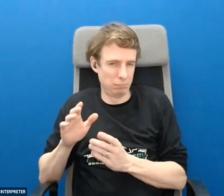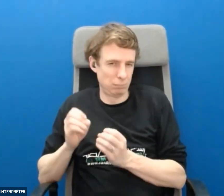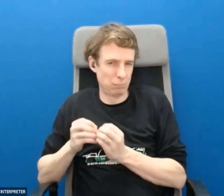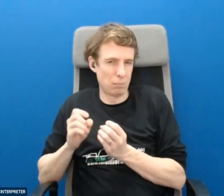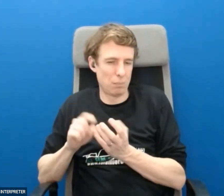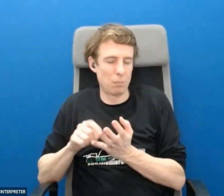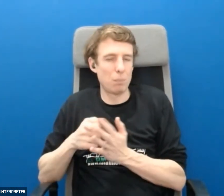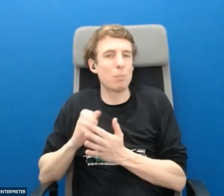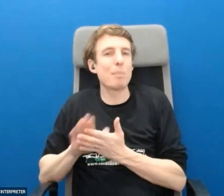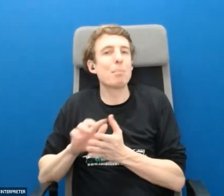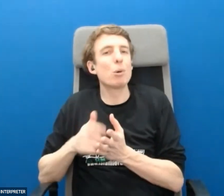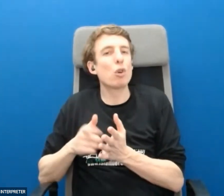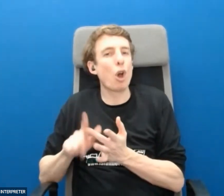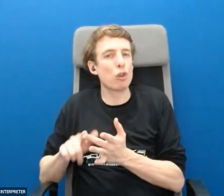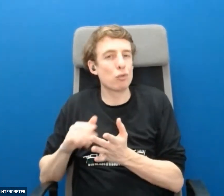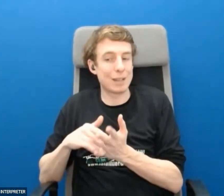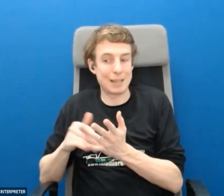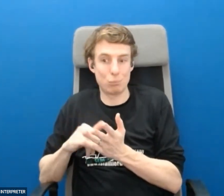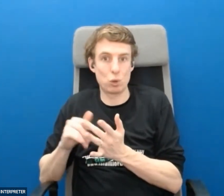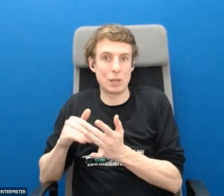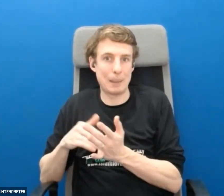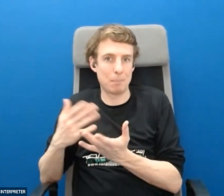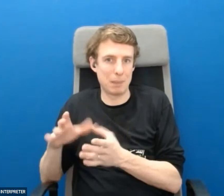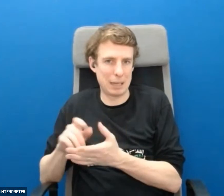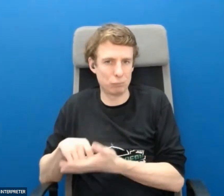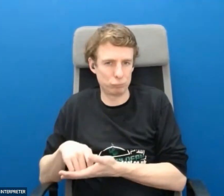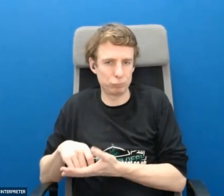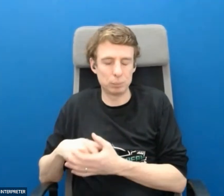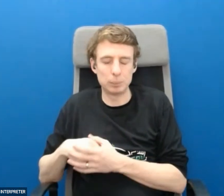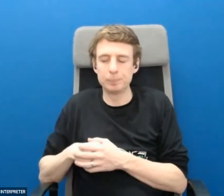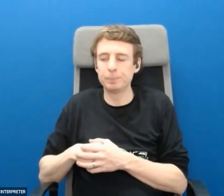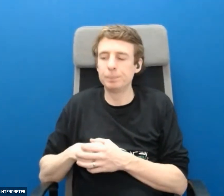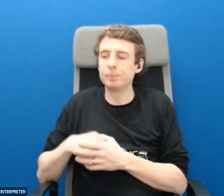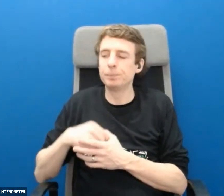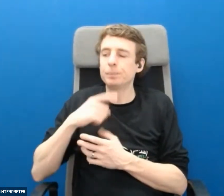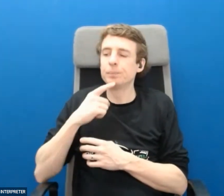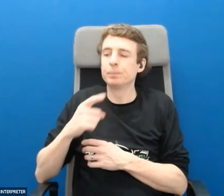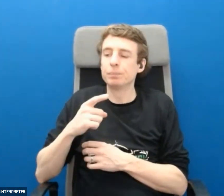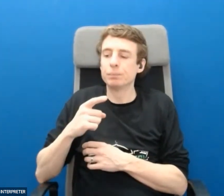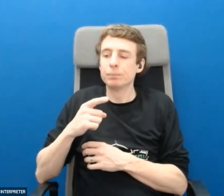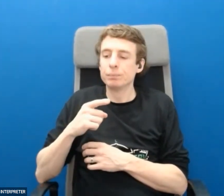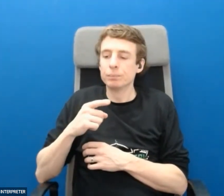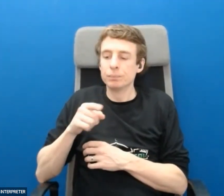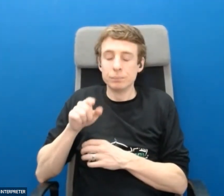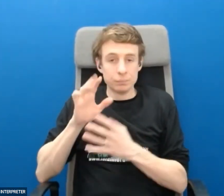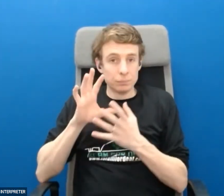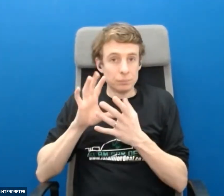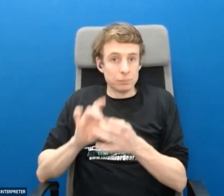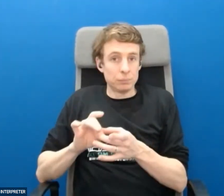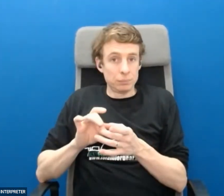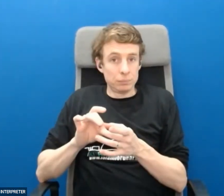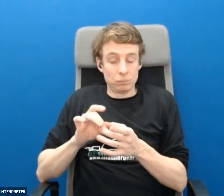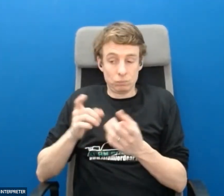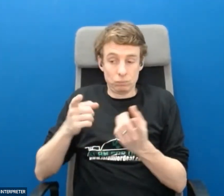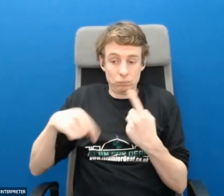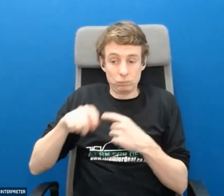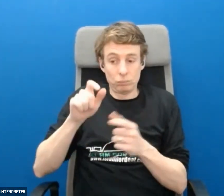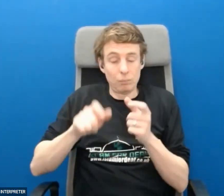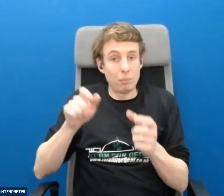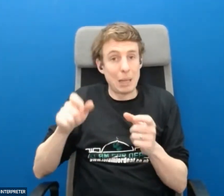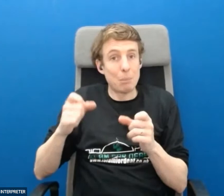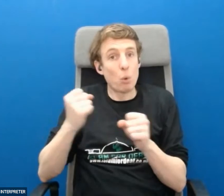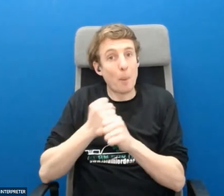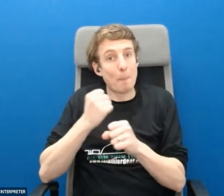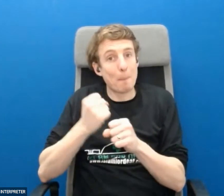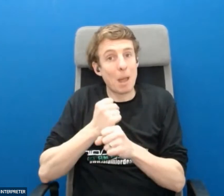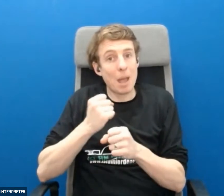yes, and it was about those who make pictures. He said, indeed, the people who made these pictures